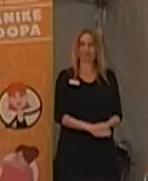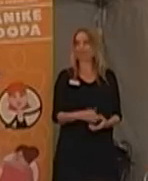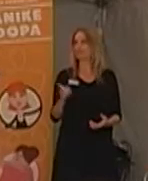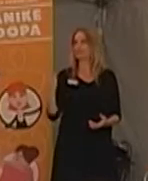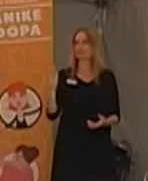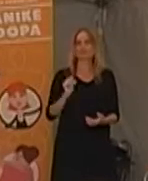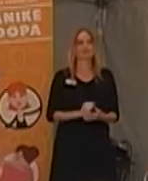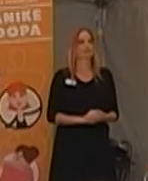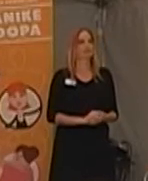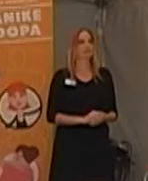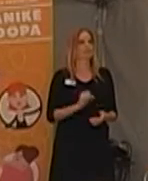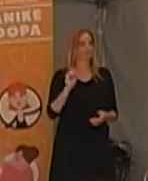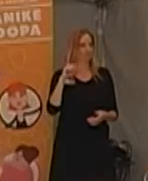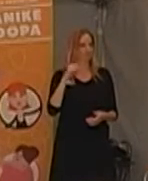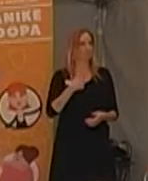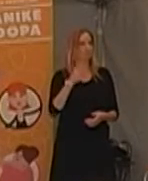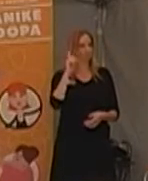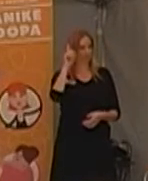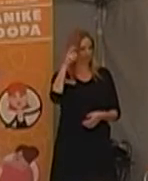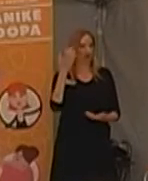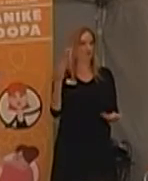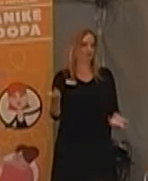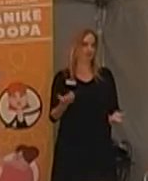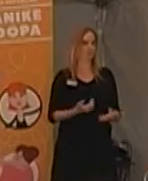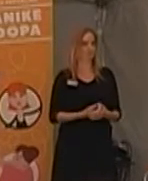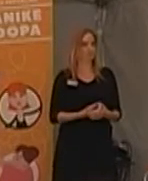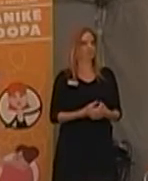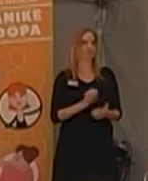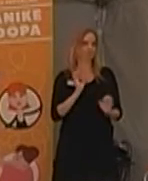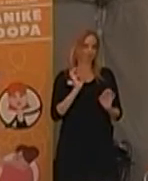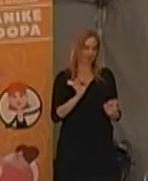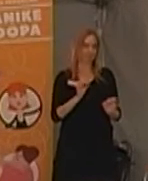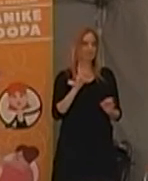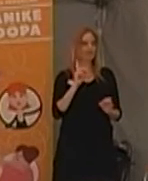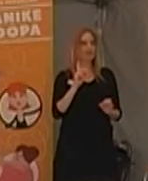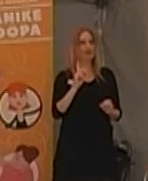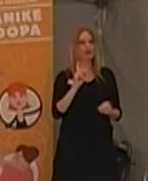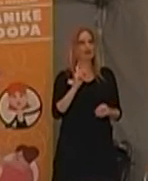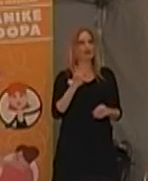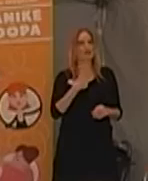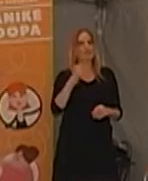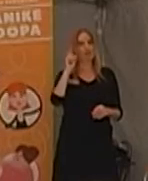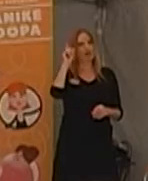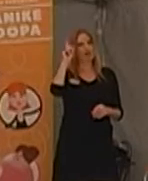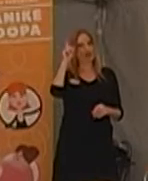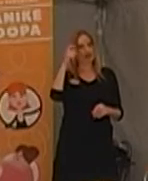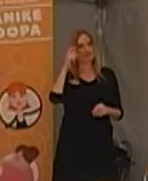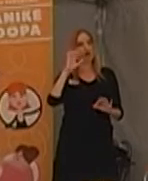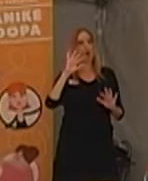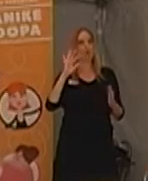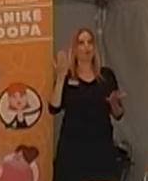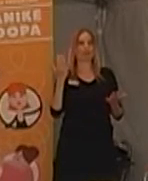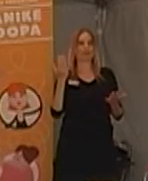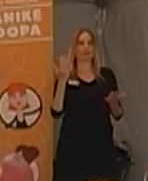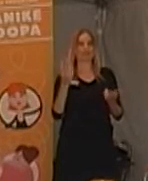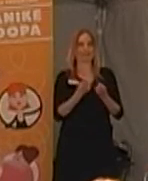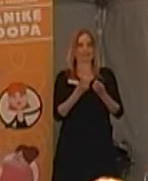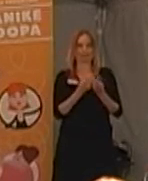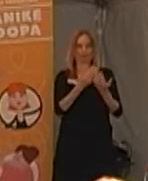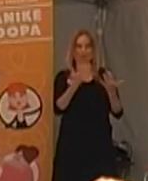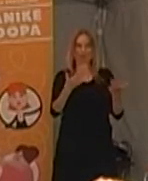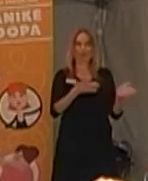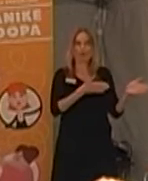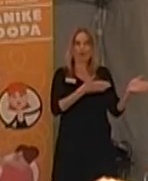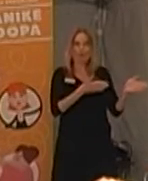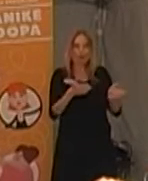Yes, I think it does, you're right. But again, I think when those things are in order, you